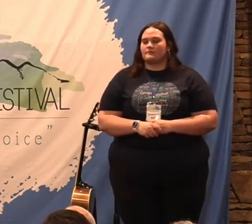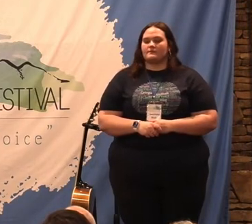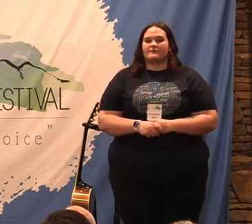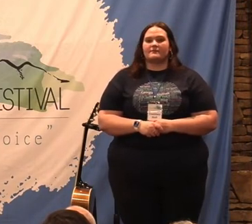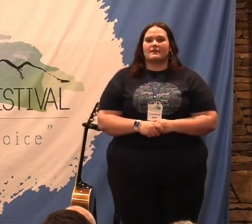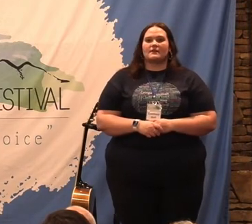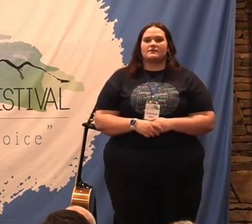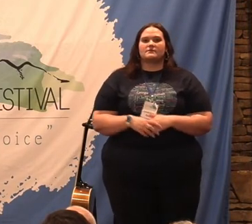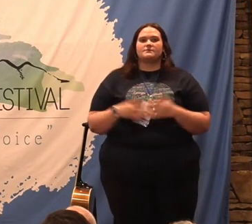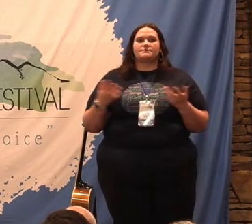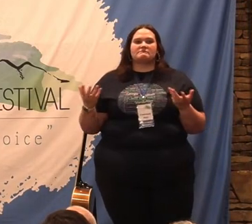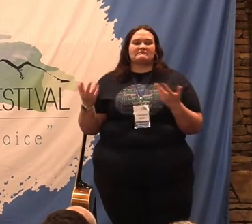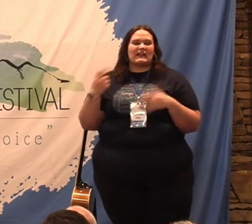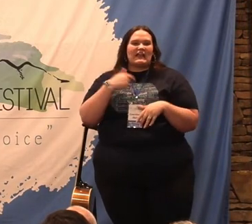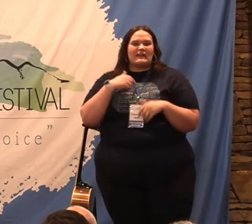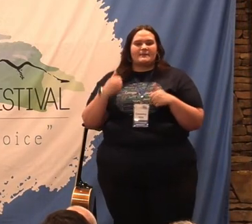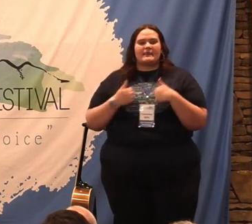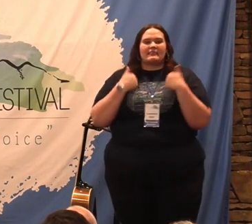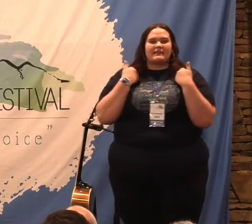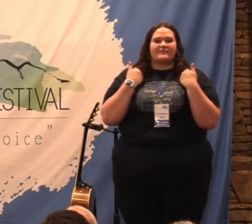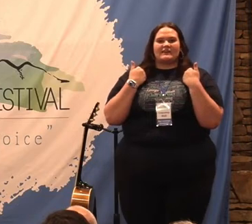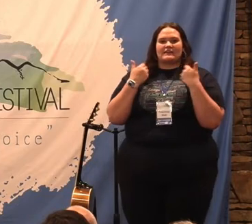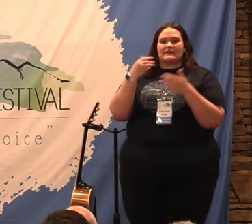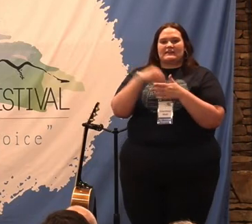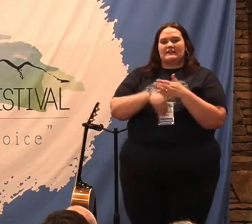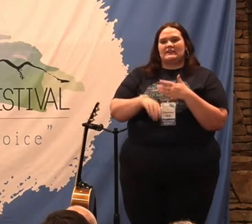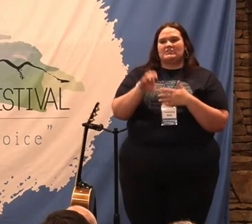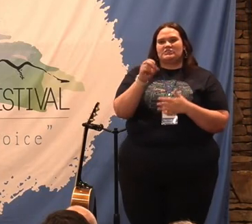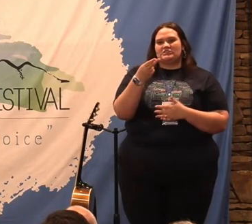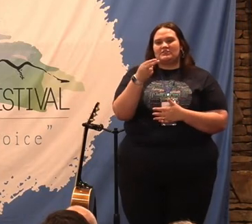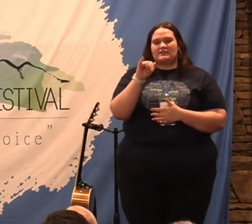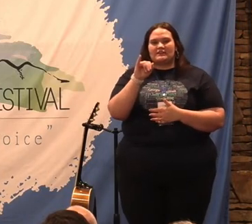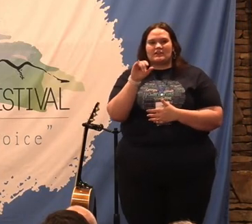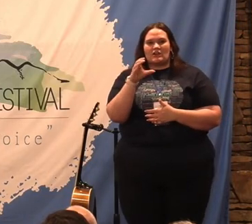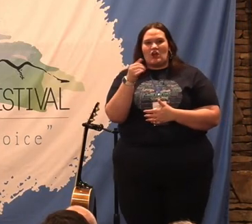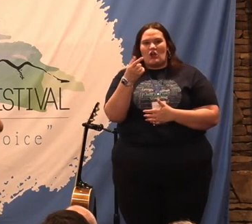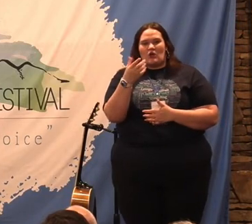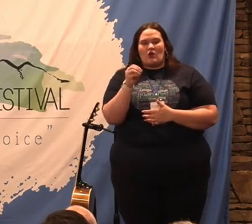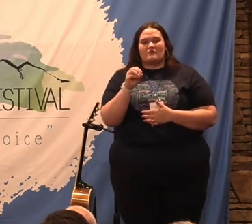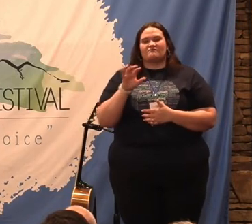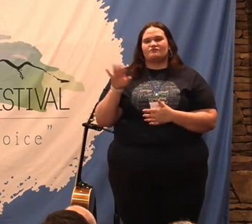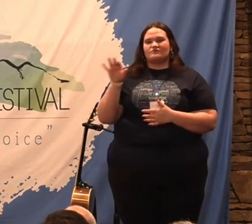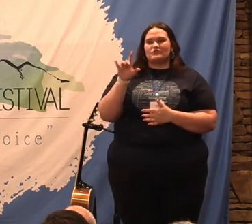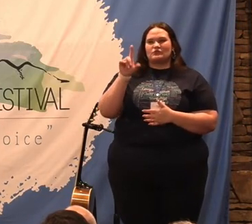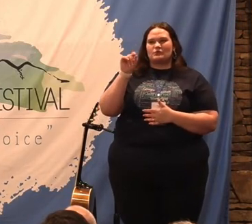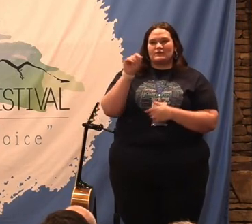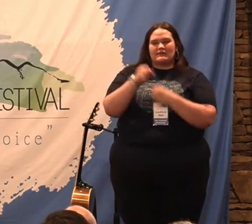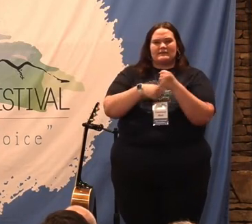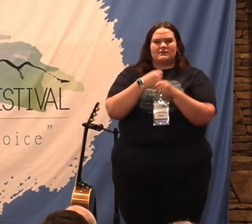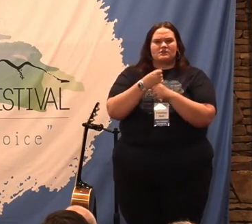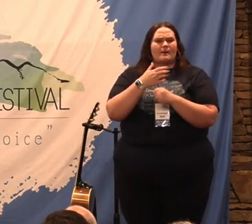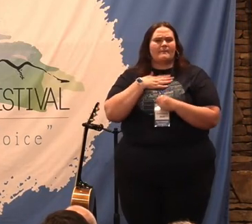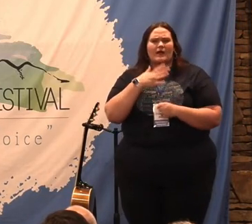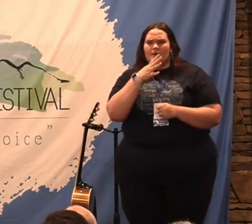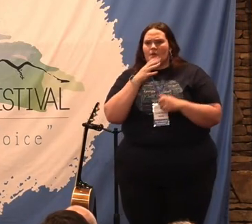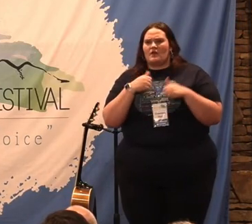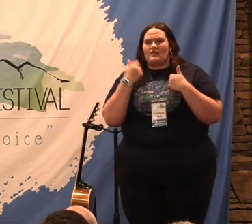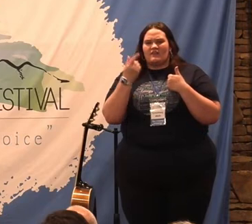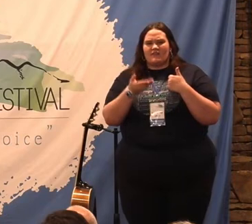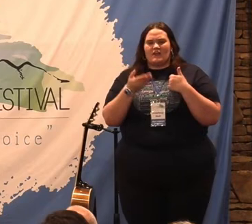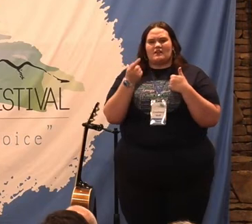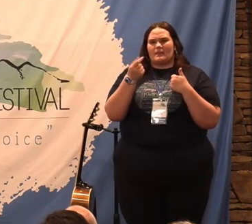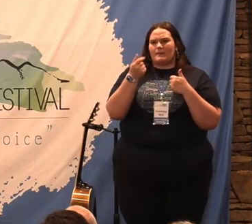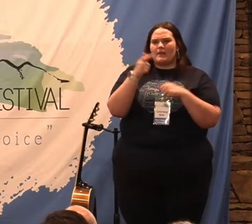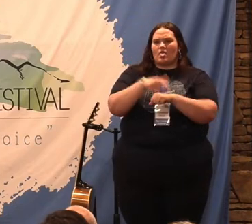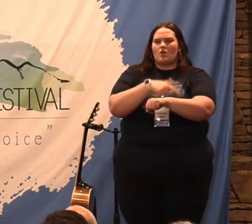I have been living in Chicago for about 20-something years, and my mother has lived in Chicago even a little bit longer.